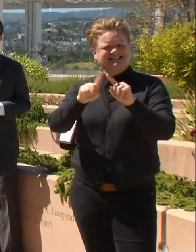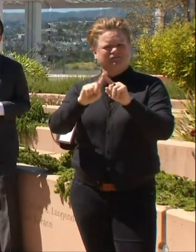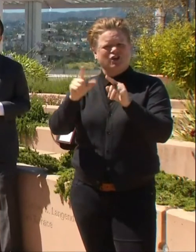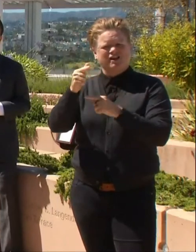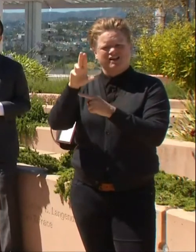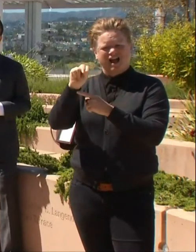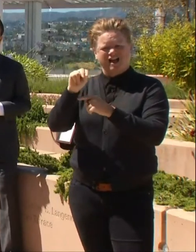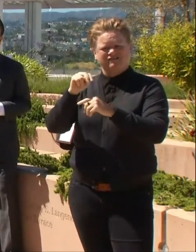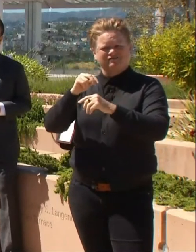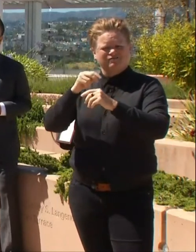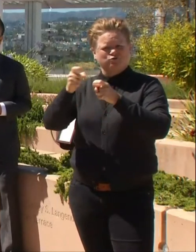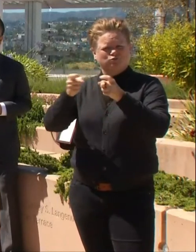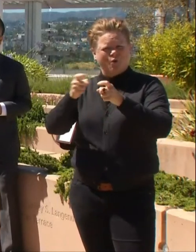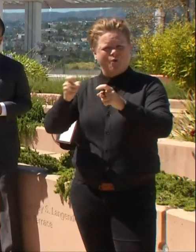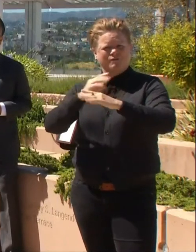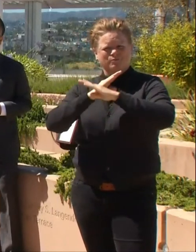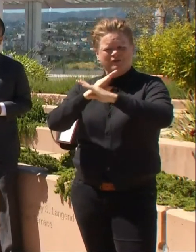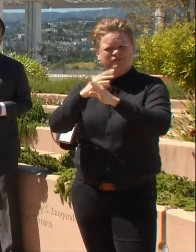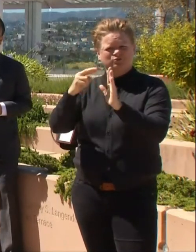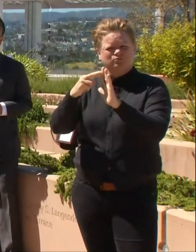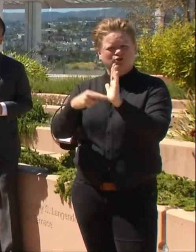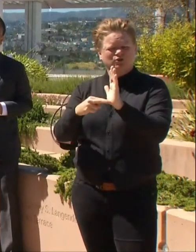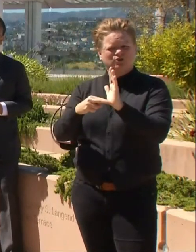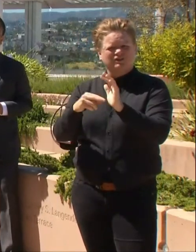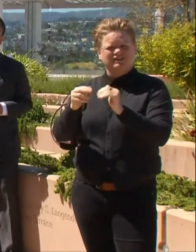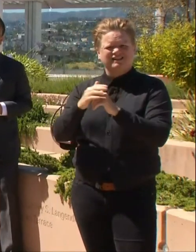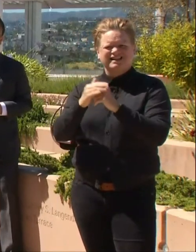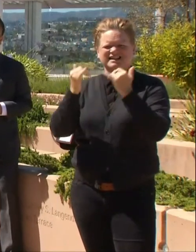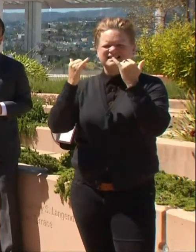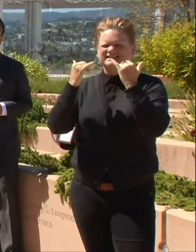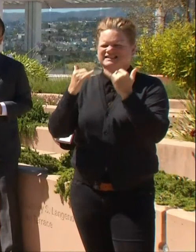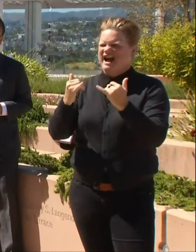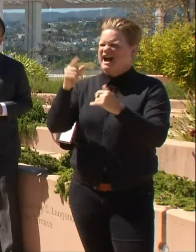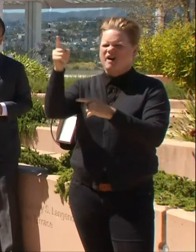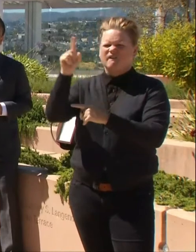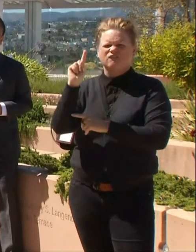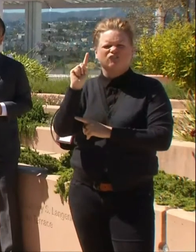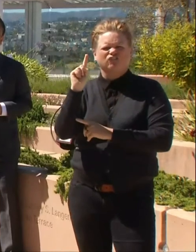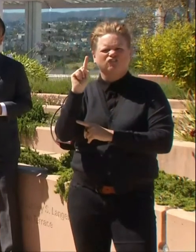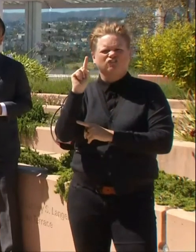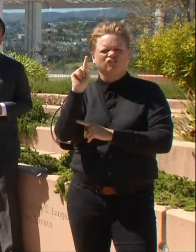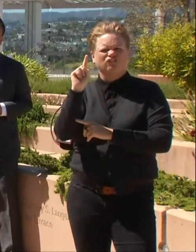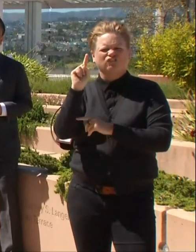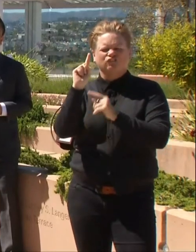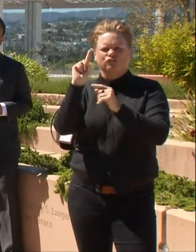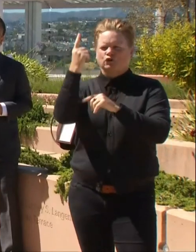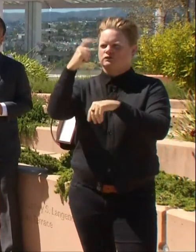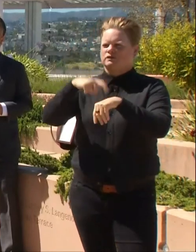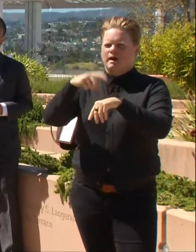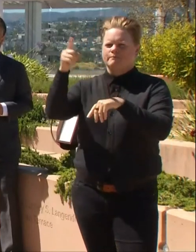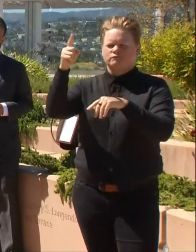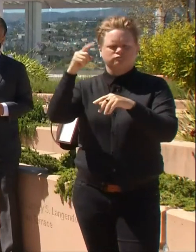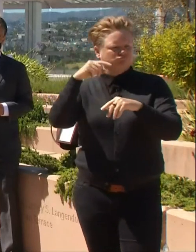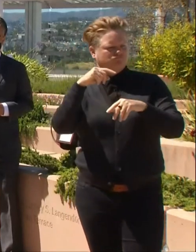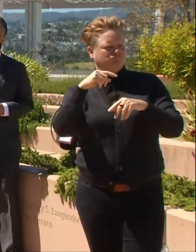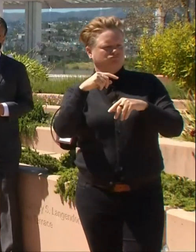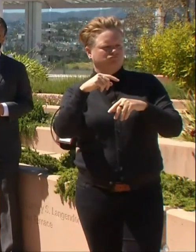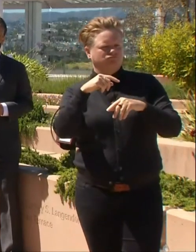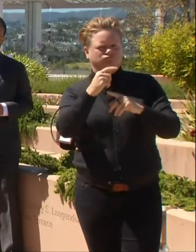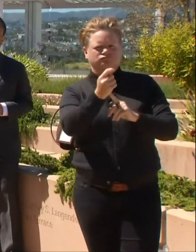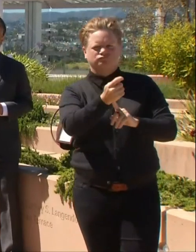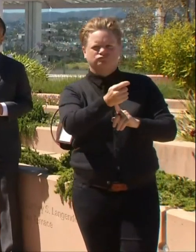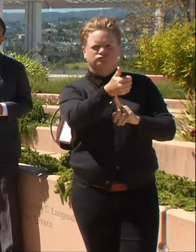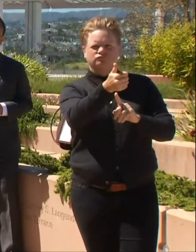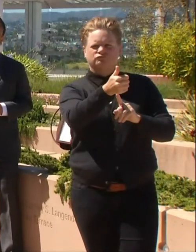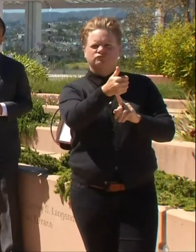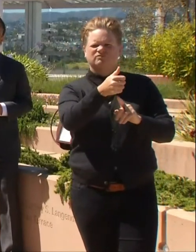weapon restriction. This is the first one that goes in the other direction and one that is absolutely inappropriate under the interpretation of the